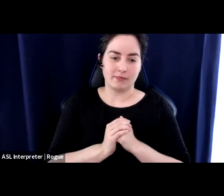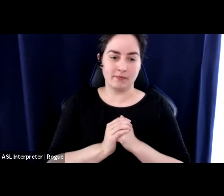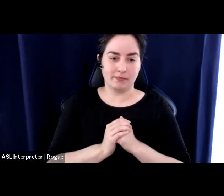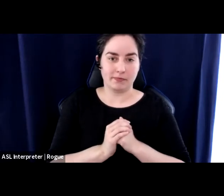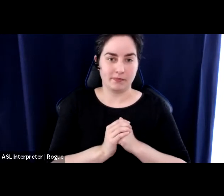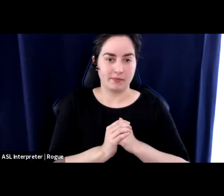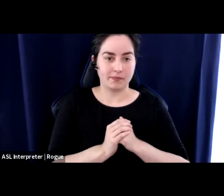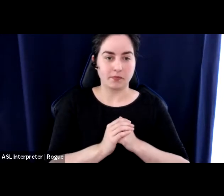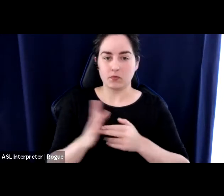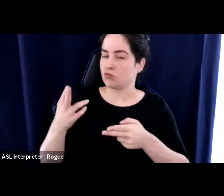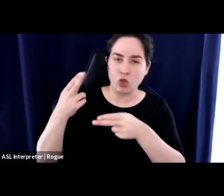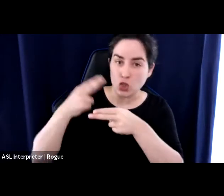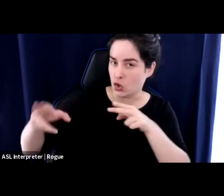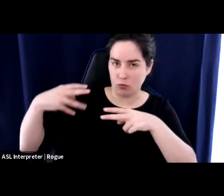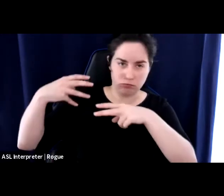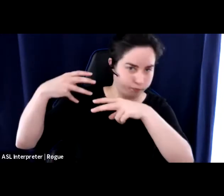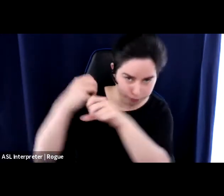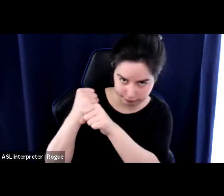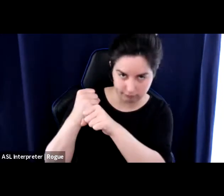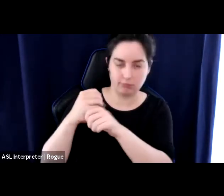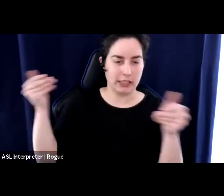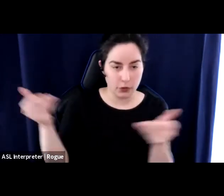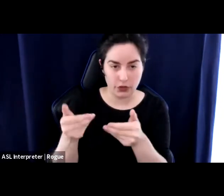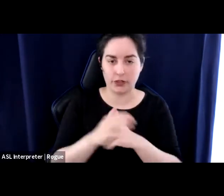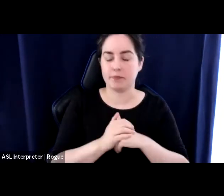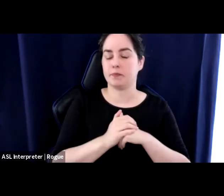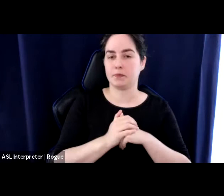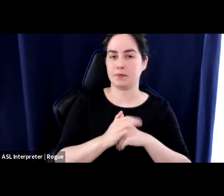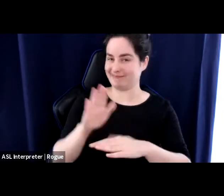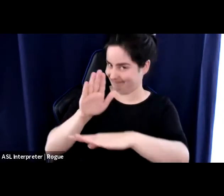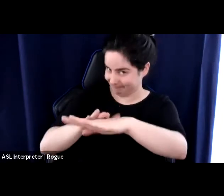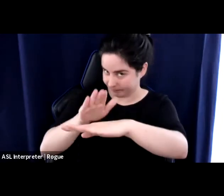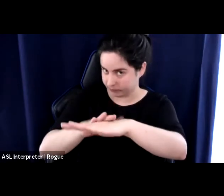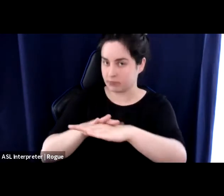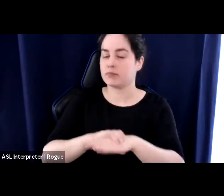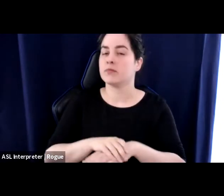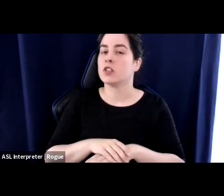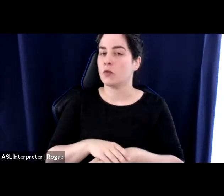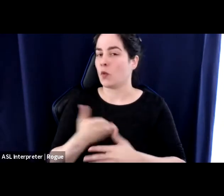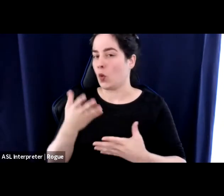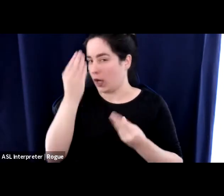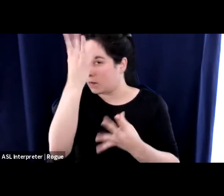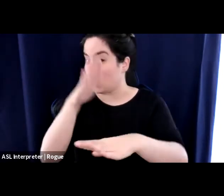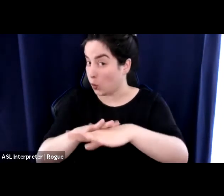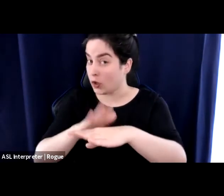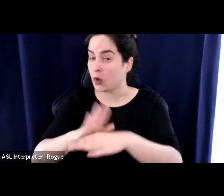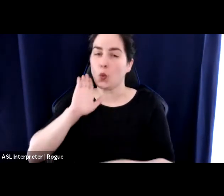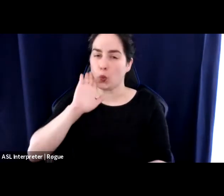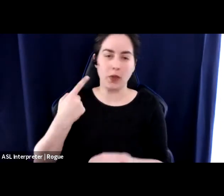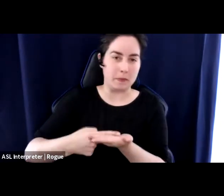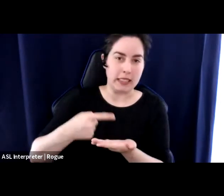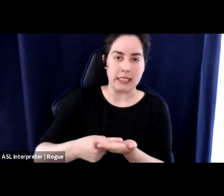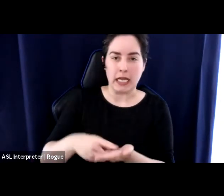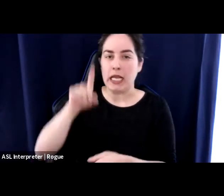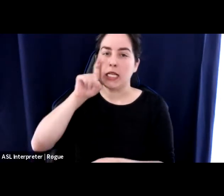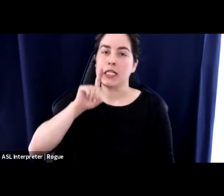So just a quick introduction, and as Bonnie mentioned, I will also be talking about sexual assault in my presentation.